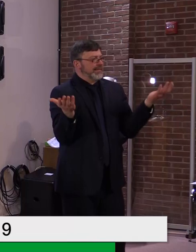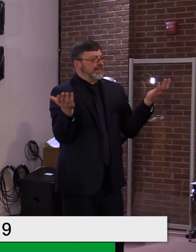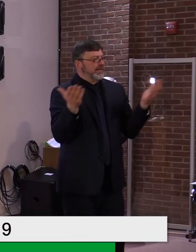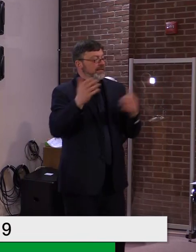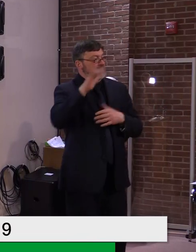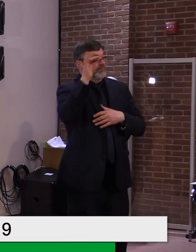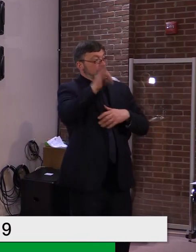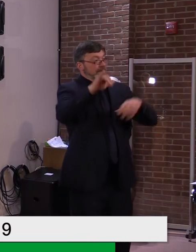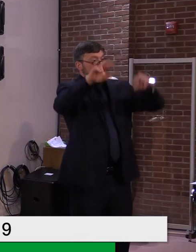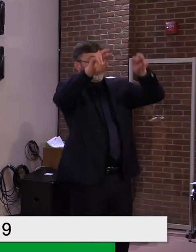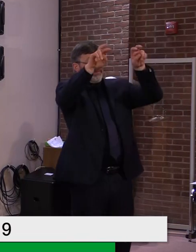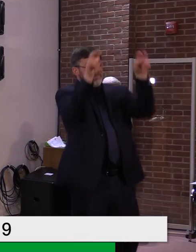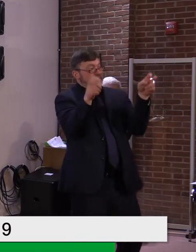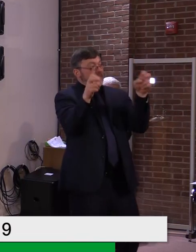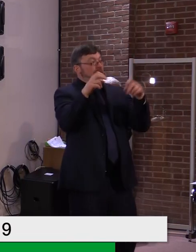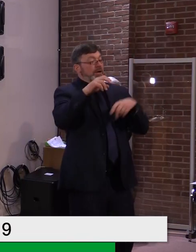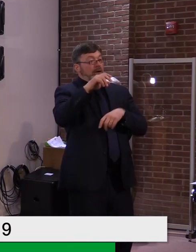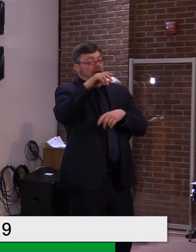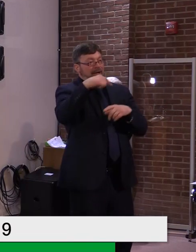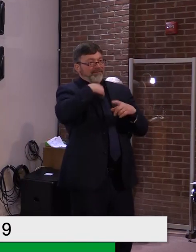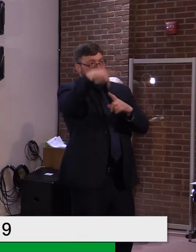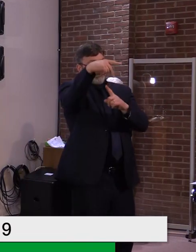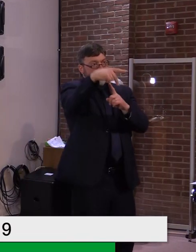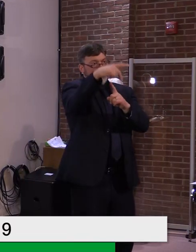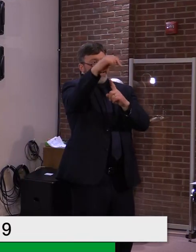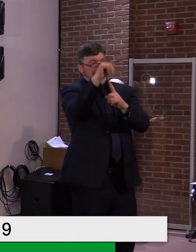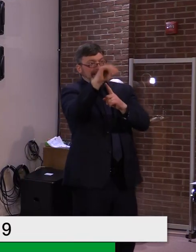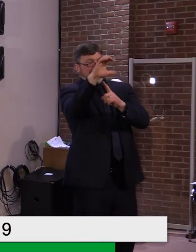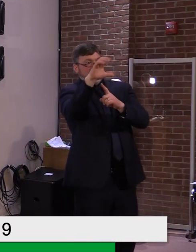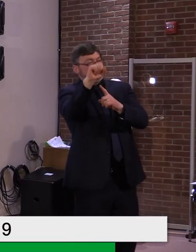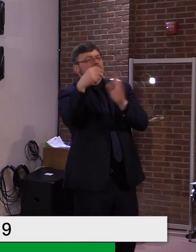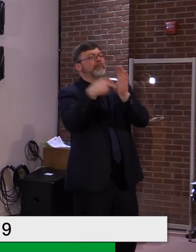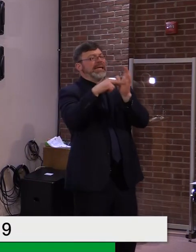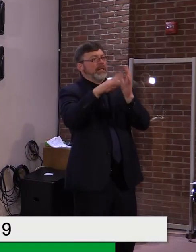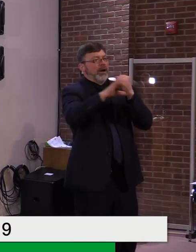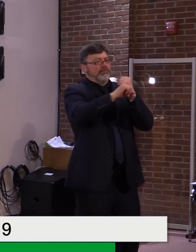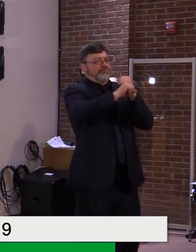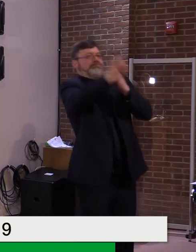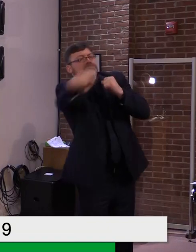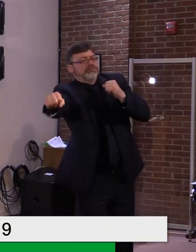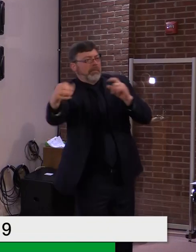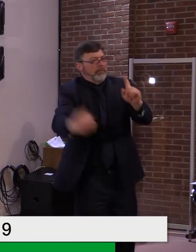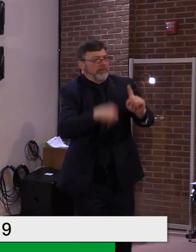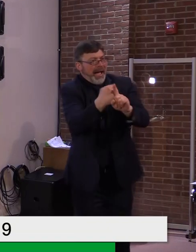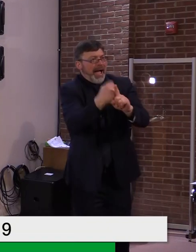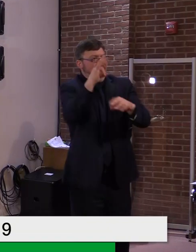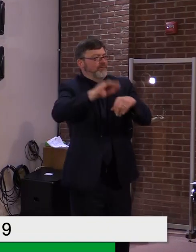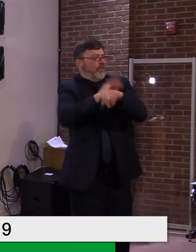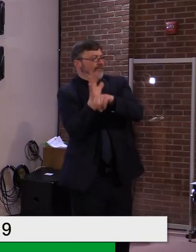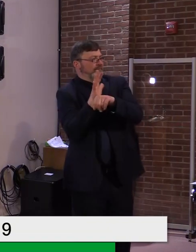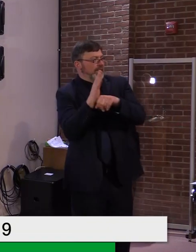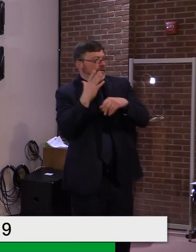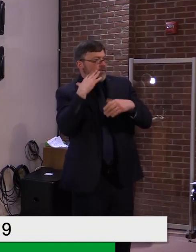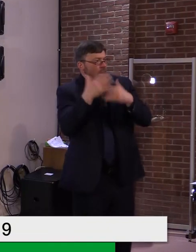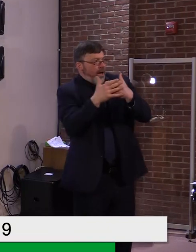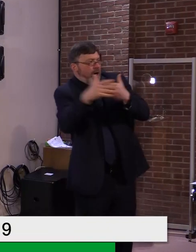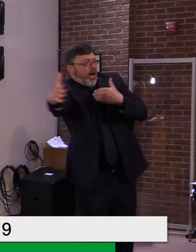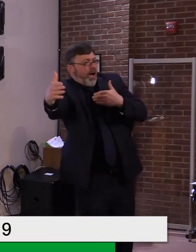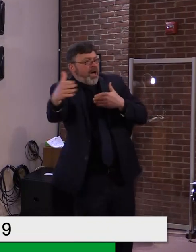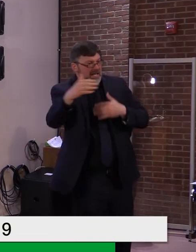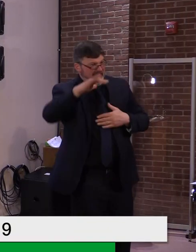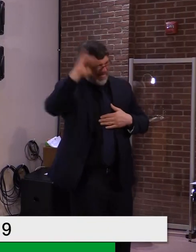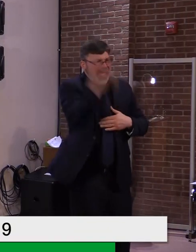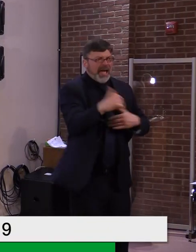other reasons as well. Again, for a virus to be able to succeed in mutating